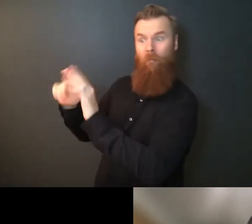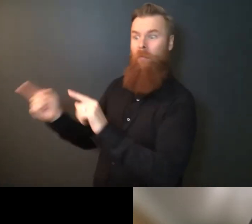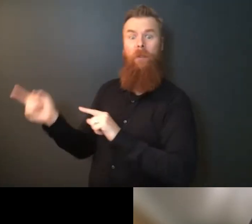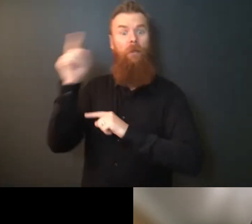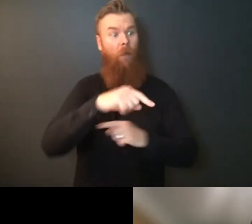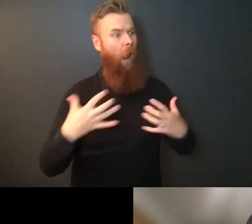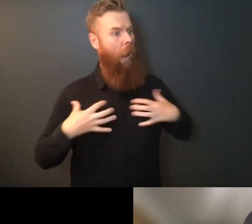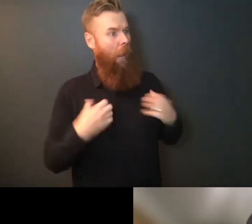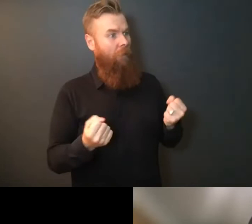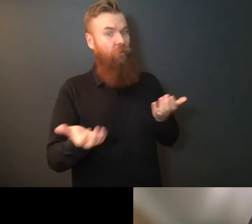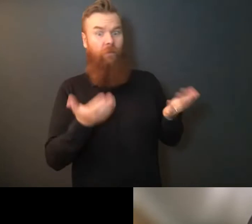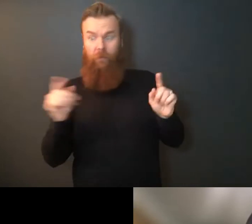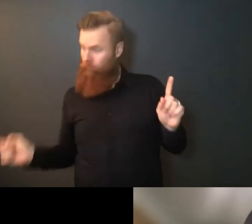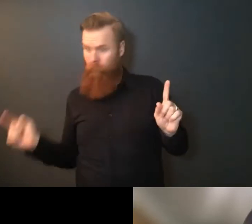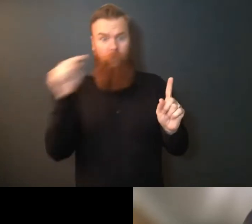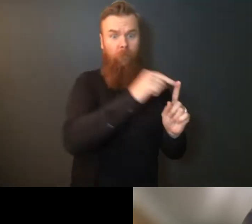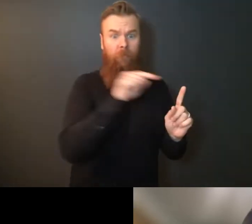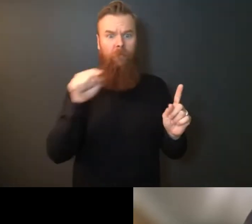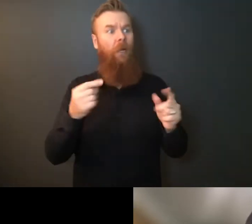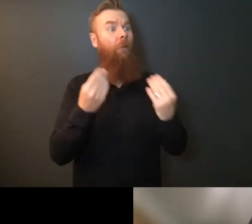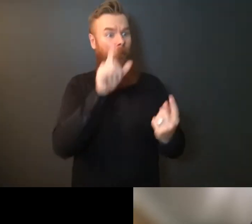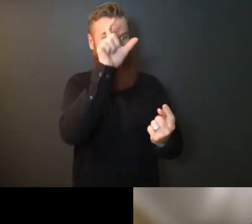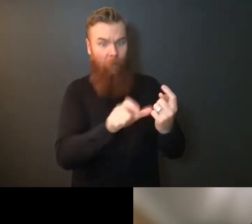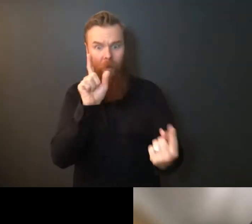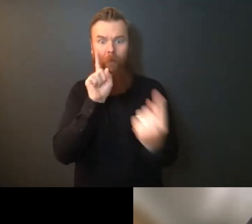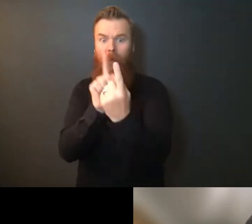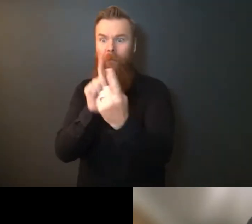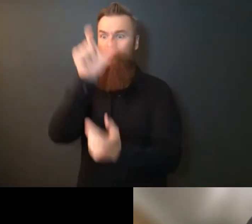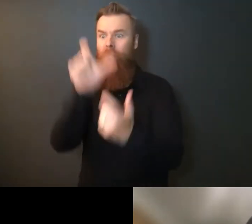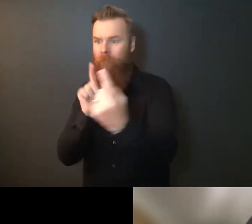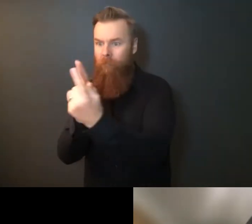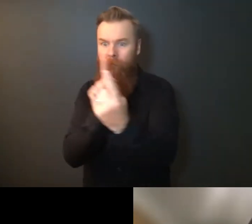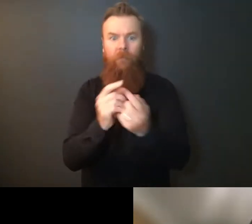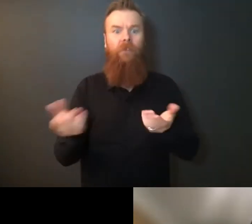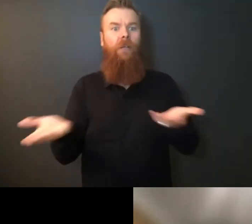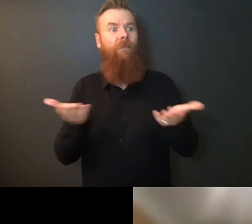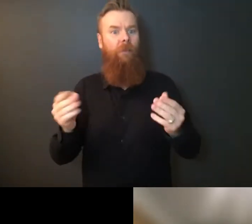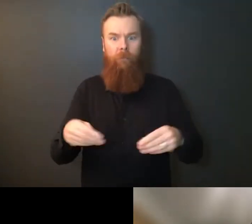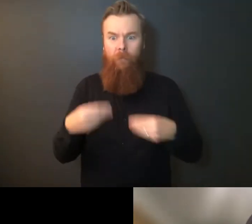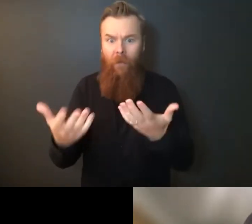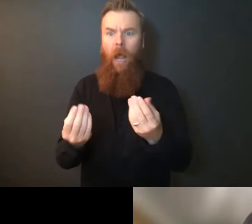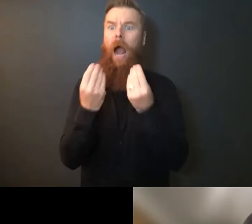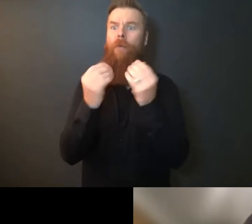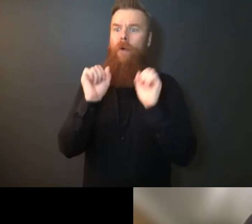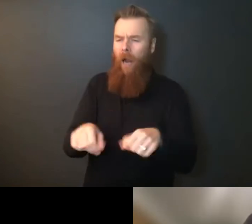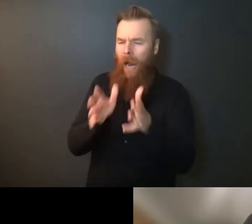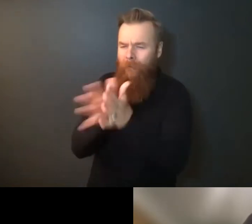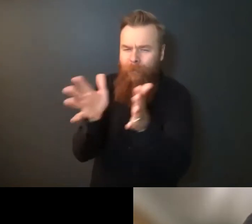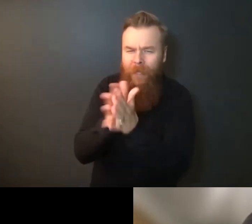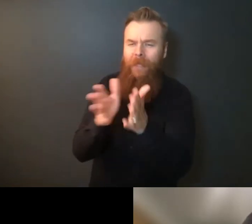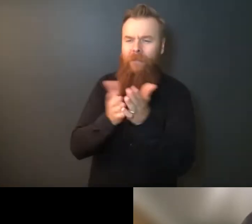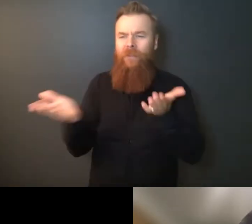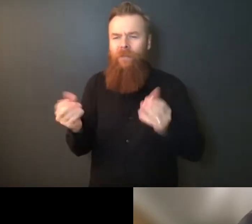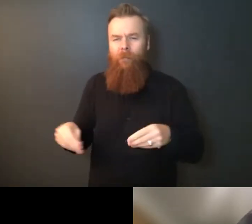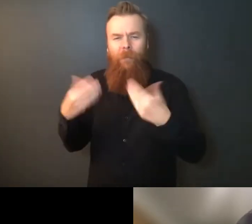social services and shared that experience at the health center after. So we try to look at the big picture and really think about